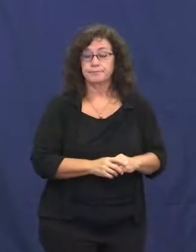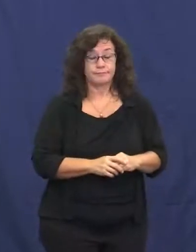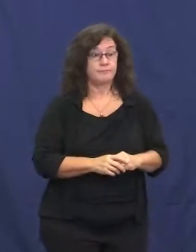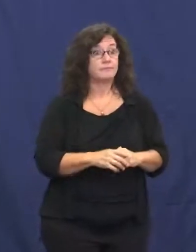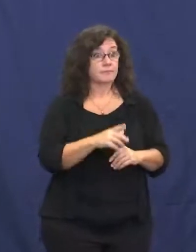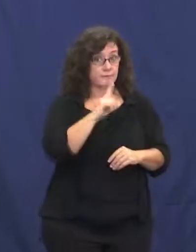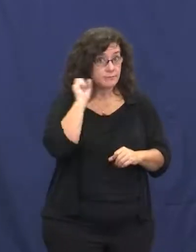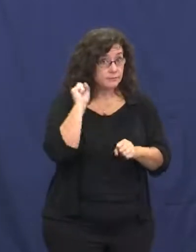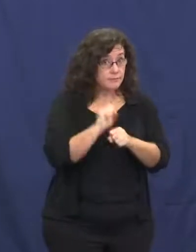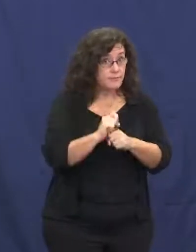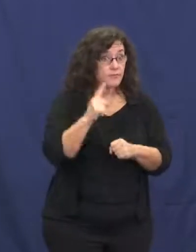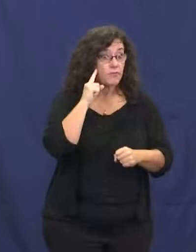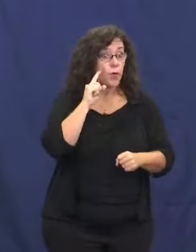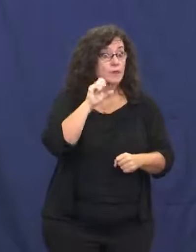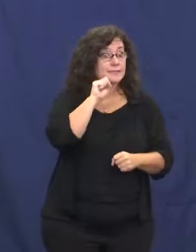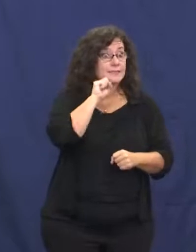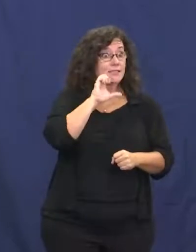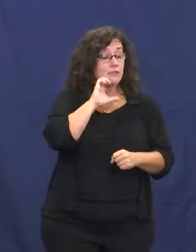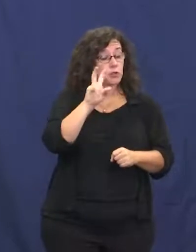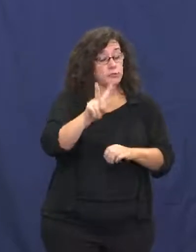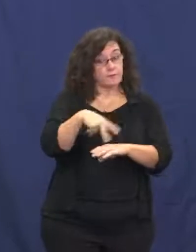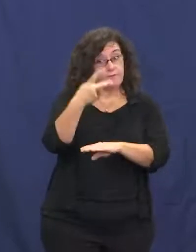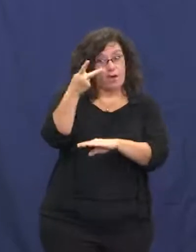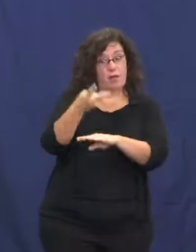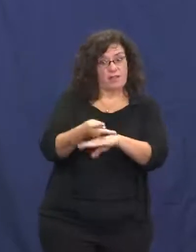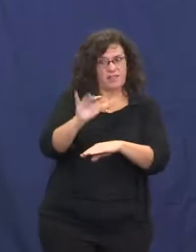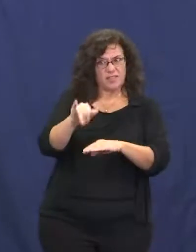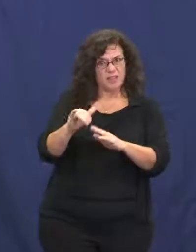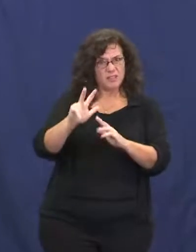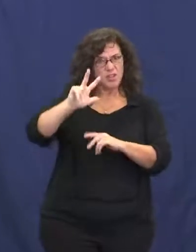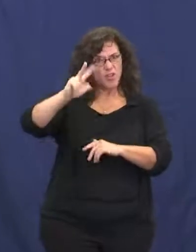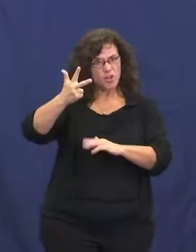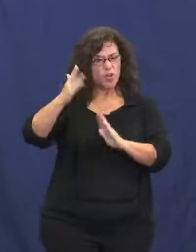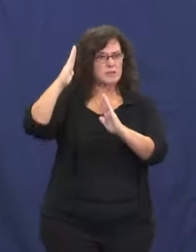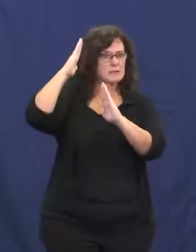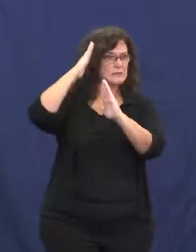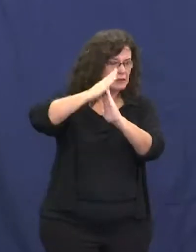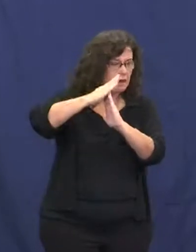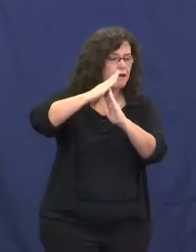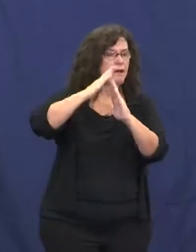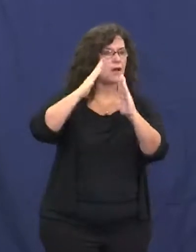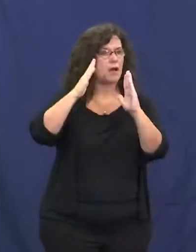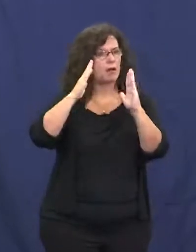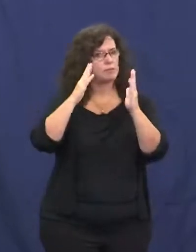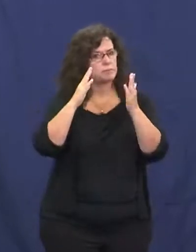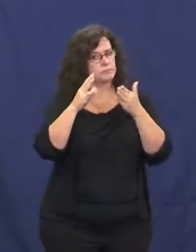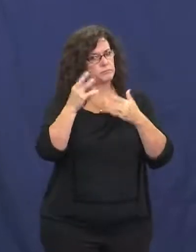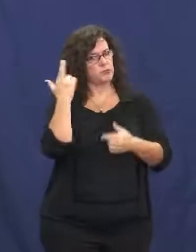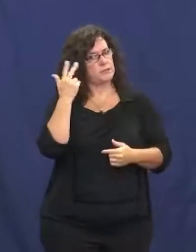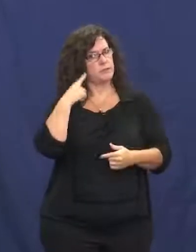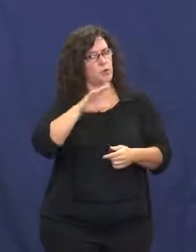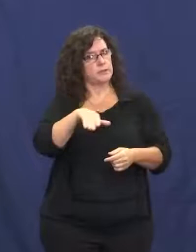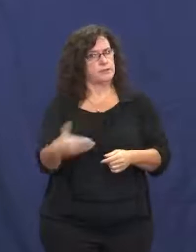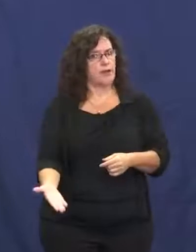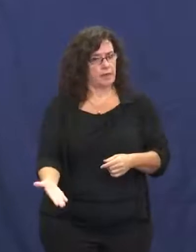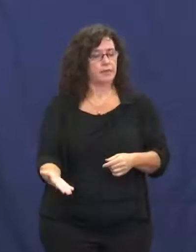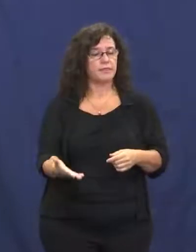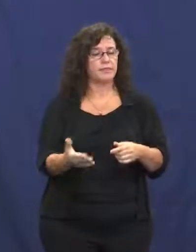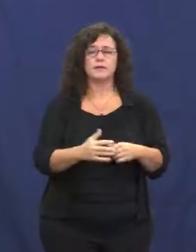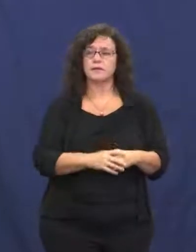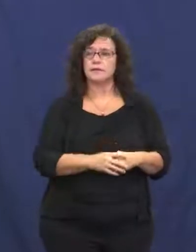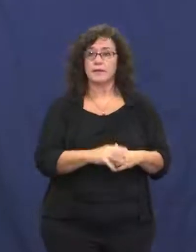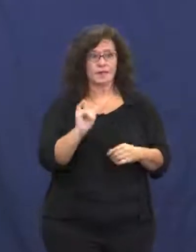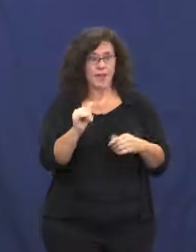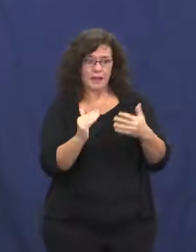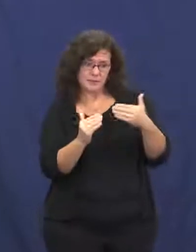death in our nation, according to the CDC data, ahead of heart disease and cancer. And the National Cancer